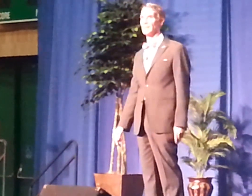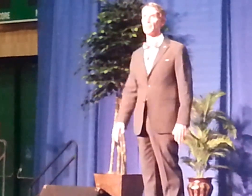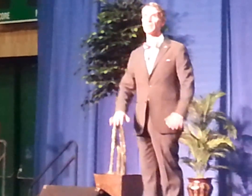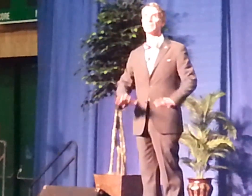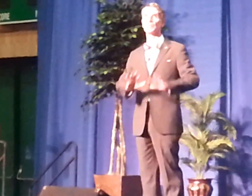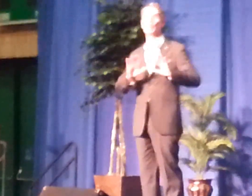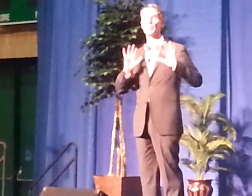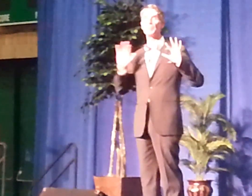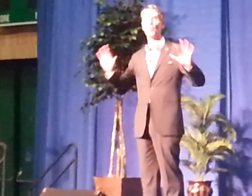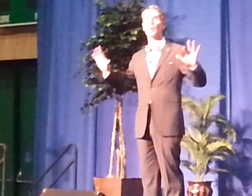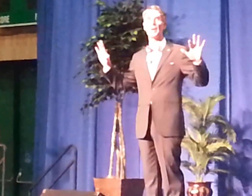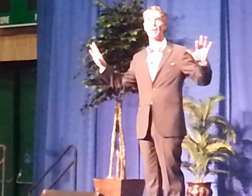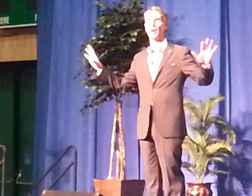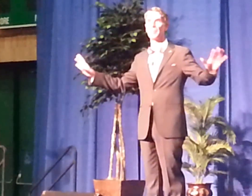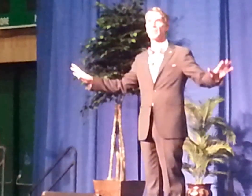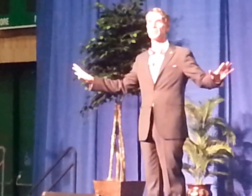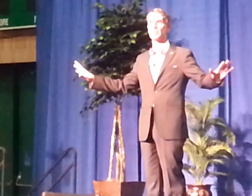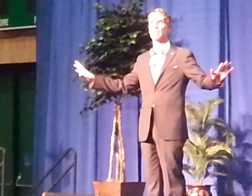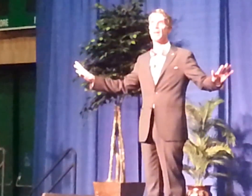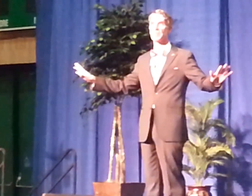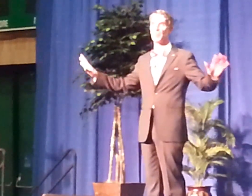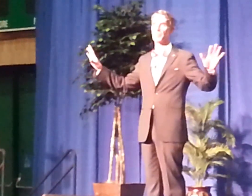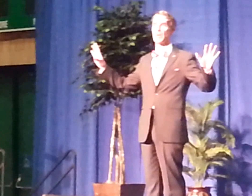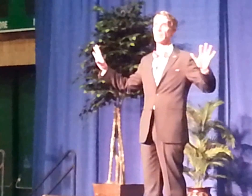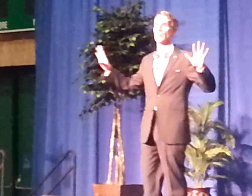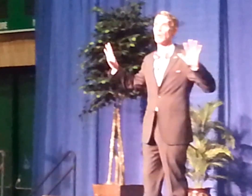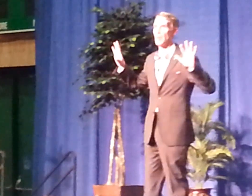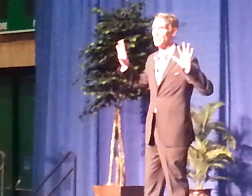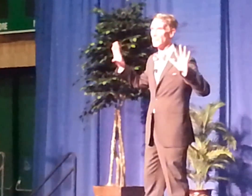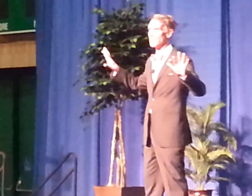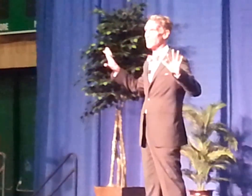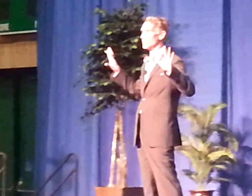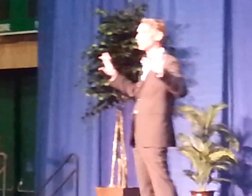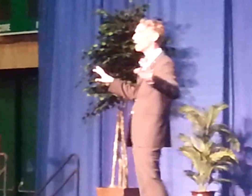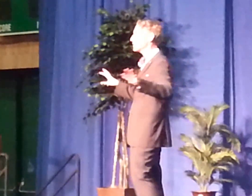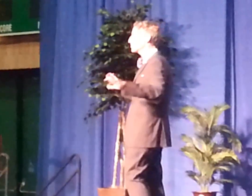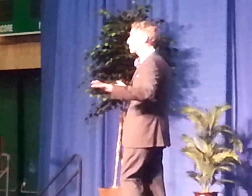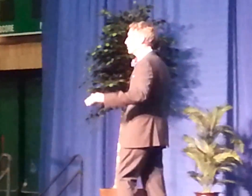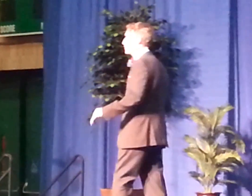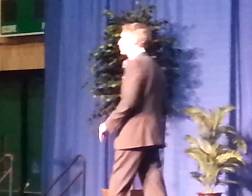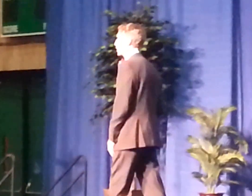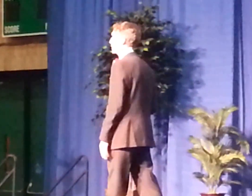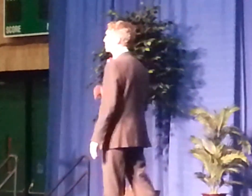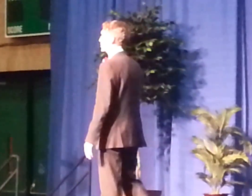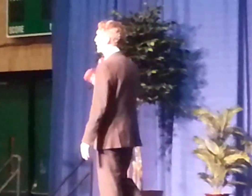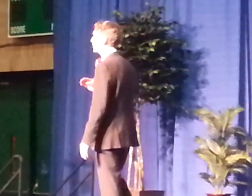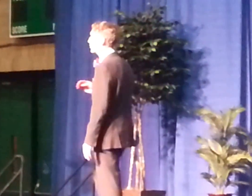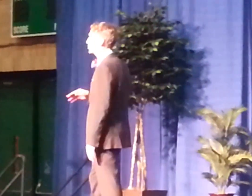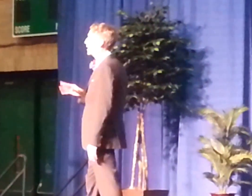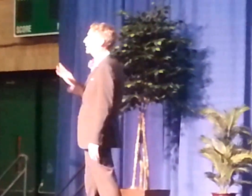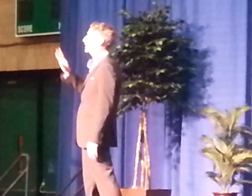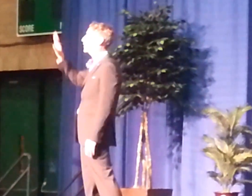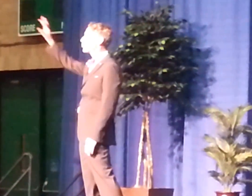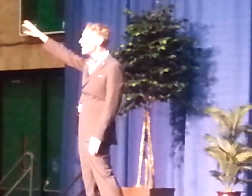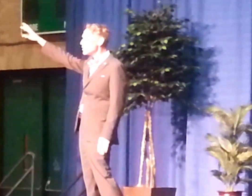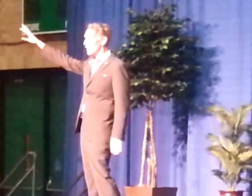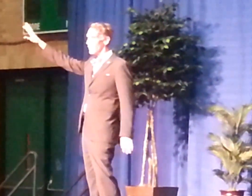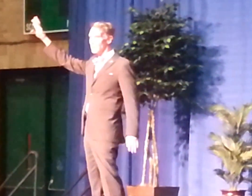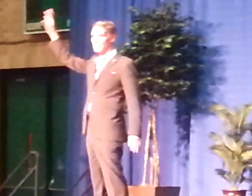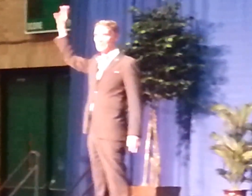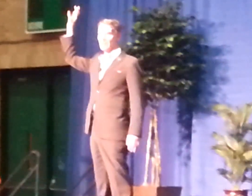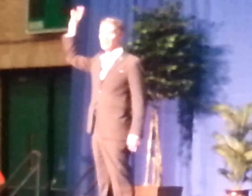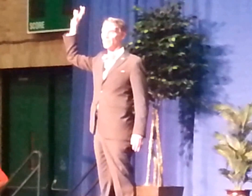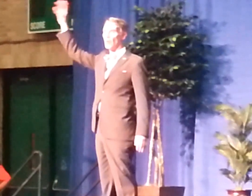beyond, and then we can determine more about our place in the cosmos, what I like to call our place in space, because that understanding, that